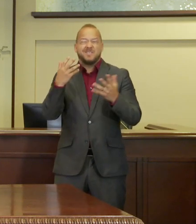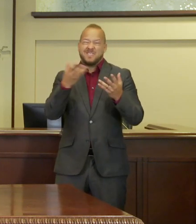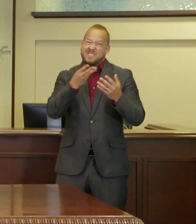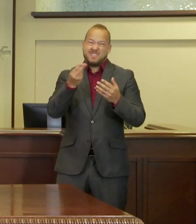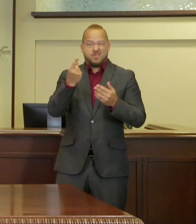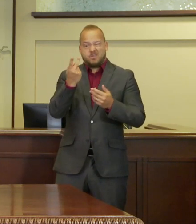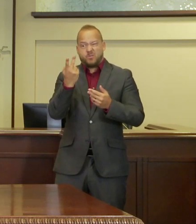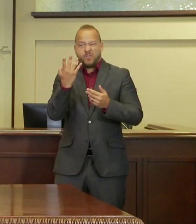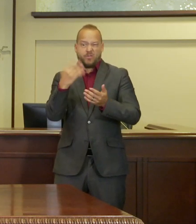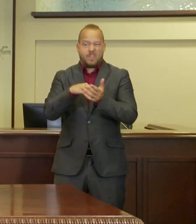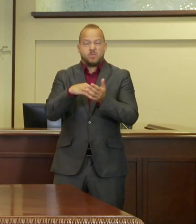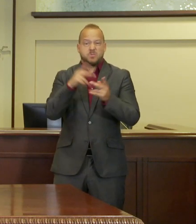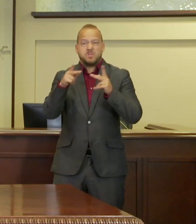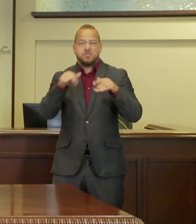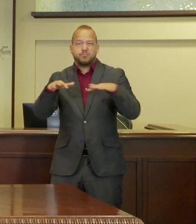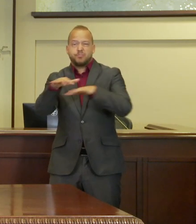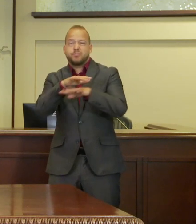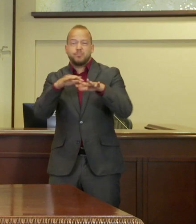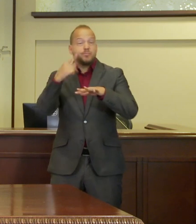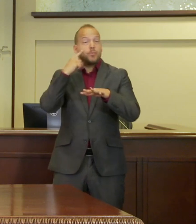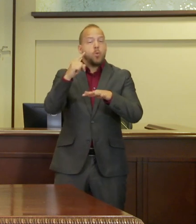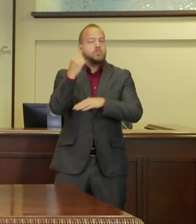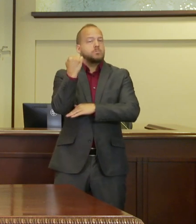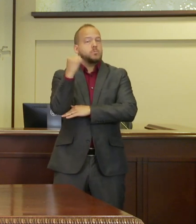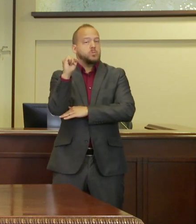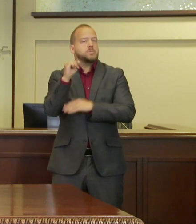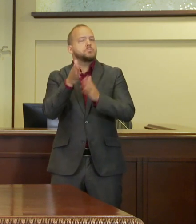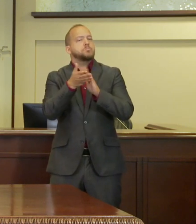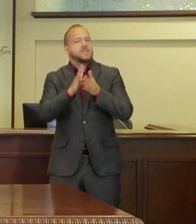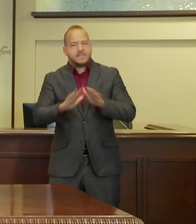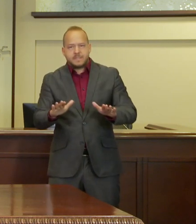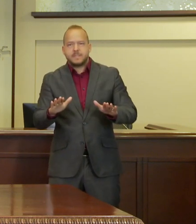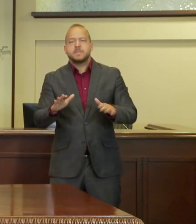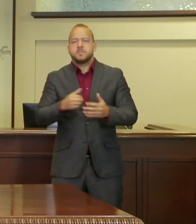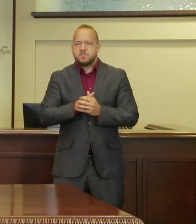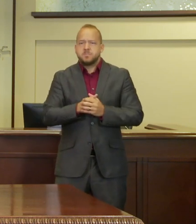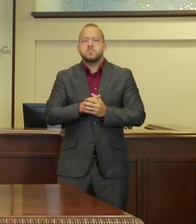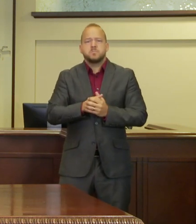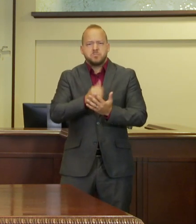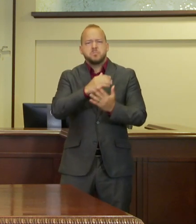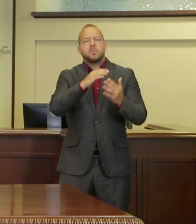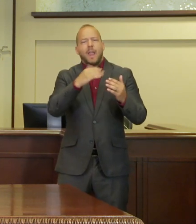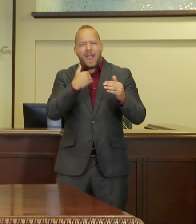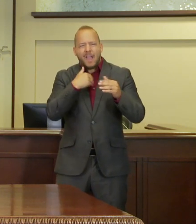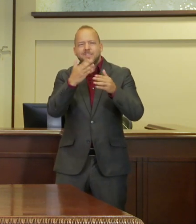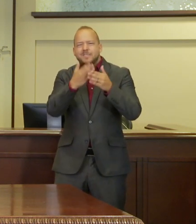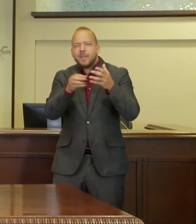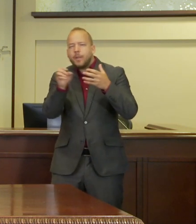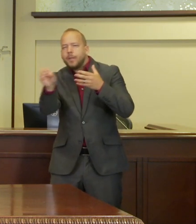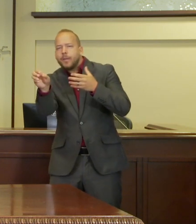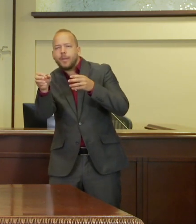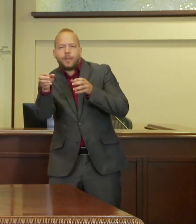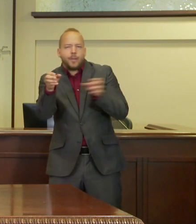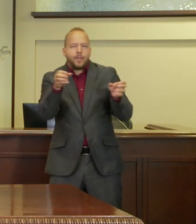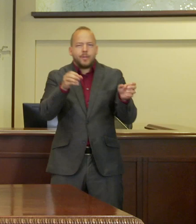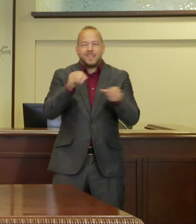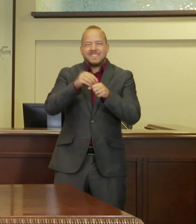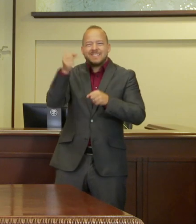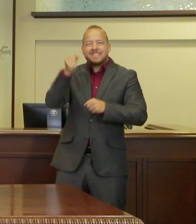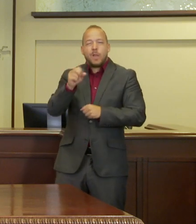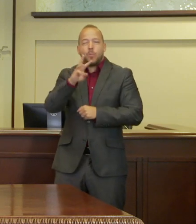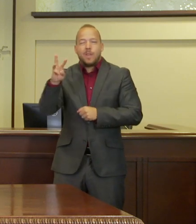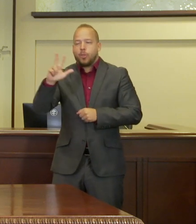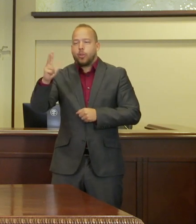Portland. After the peaceful demonstration came to an end, several smaller groups moved to the area of Southwest 3rd Avenue and Southwest